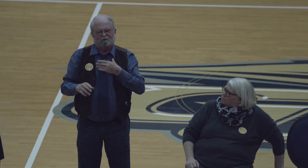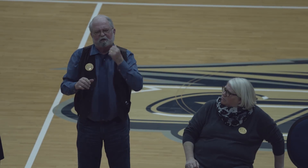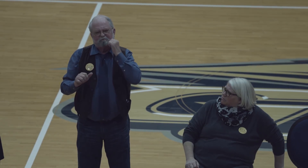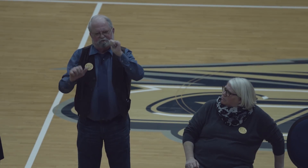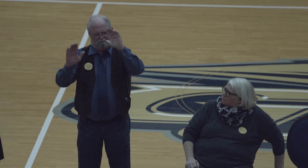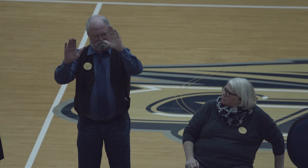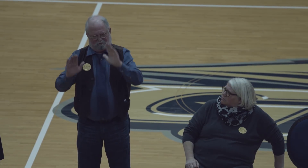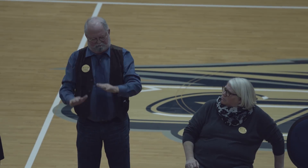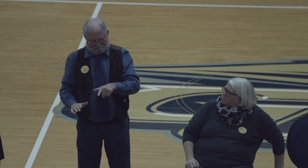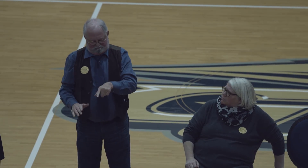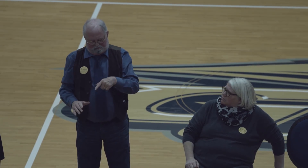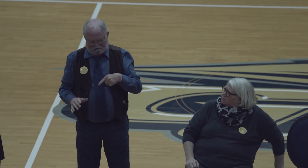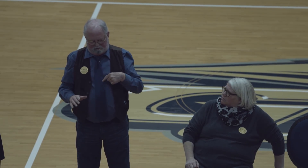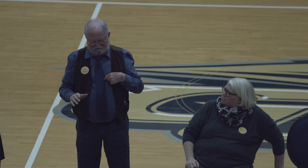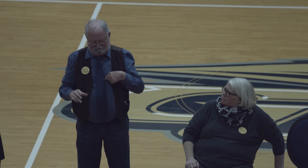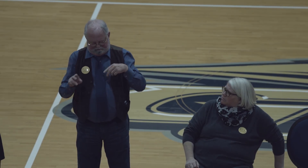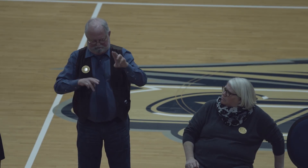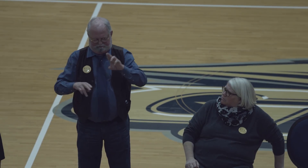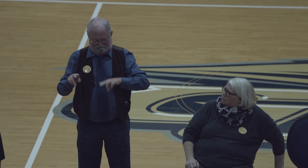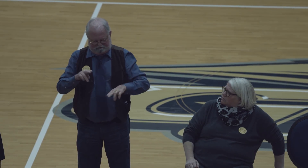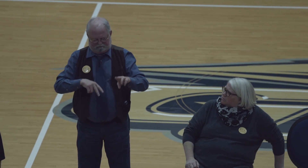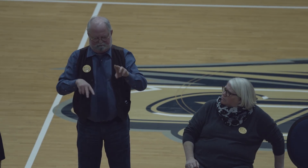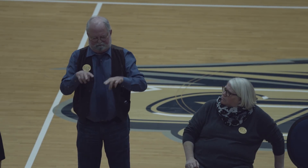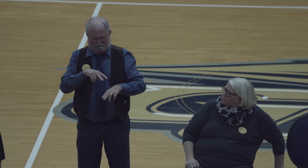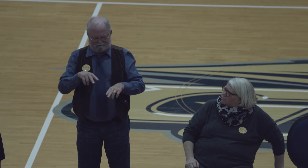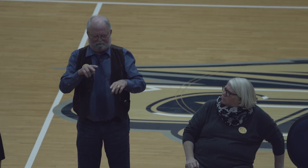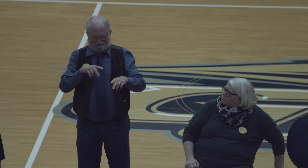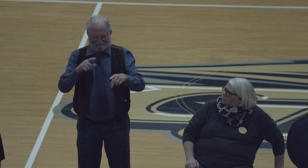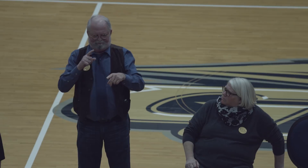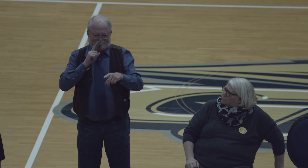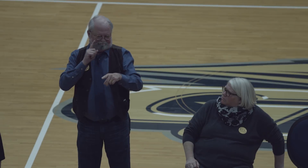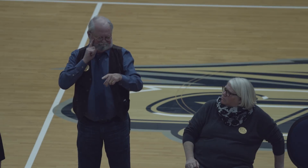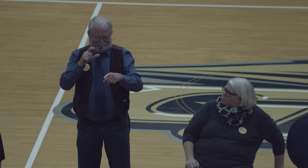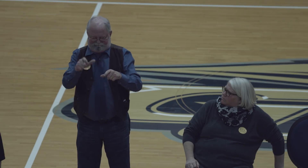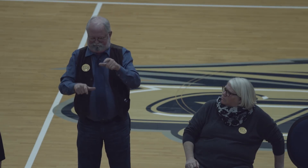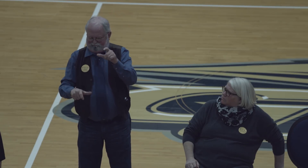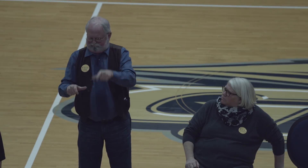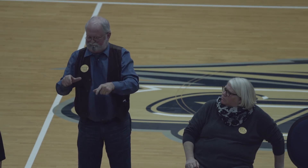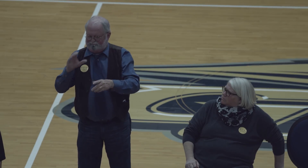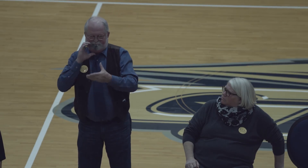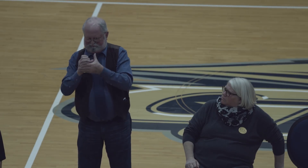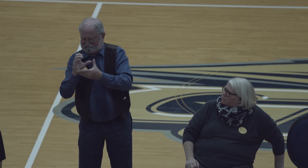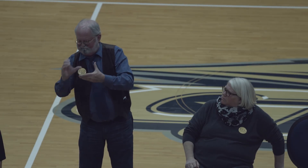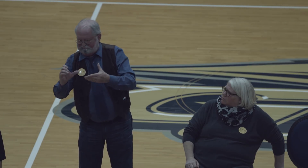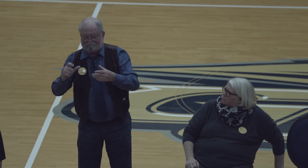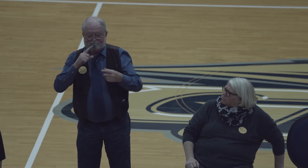Post. That was my job. Each Sunday, I was working on this front page, and I